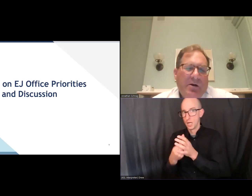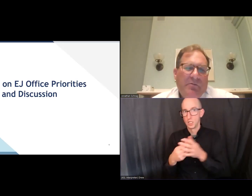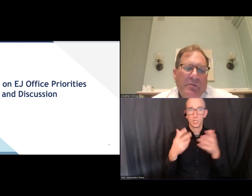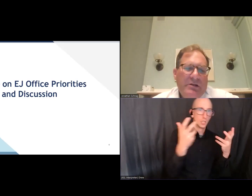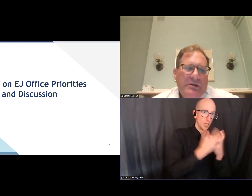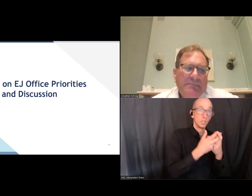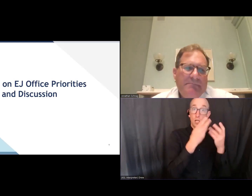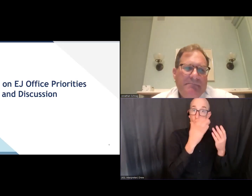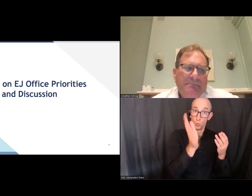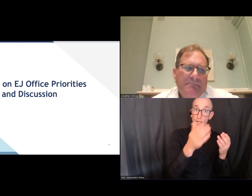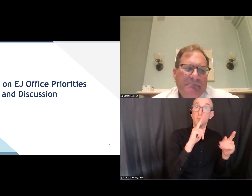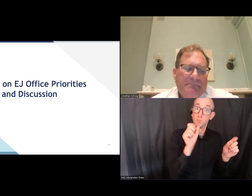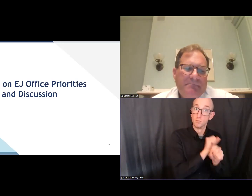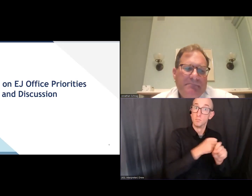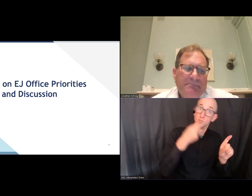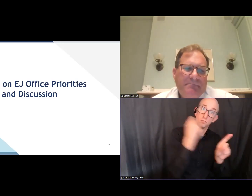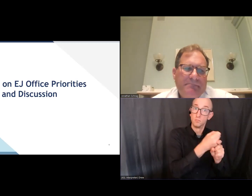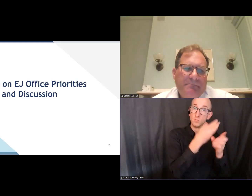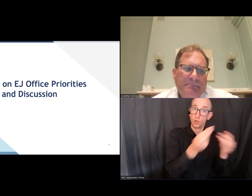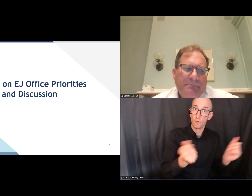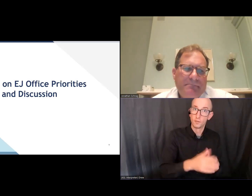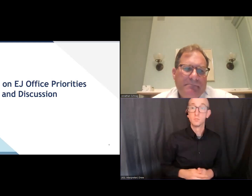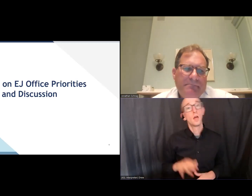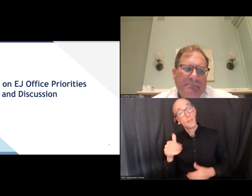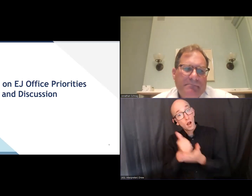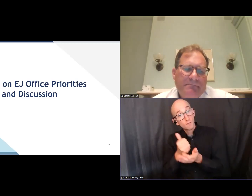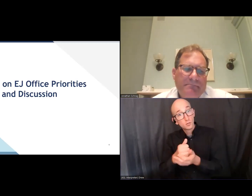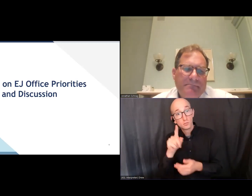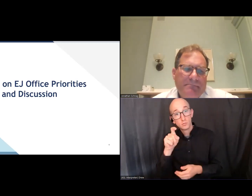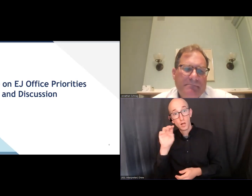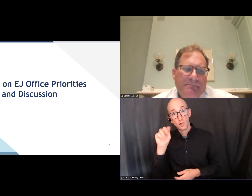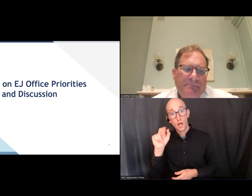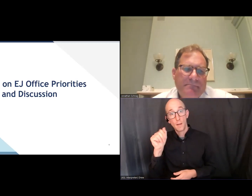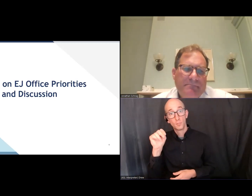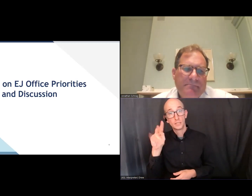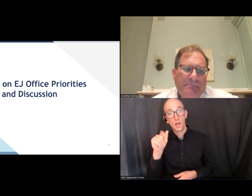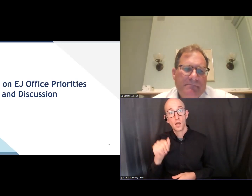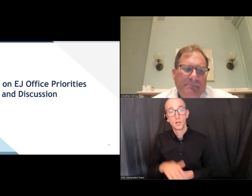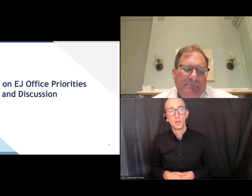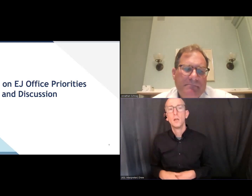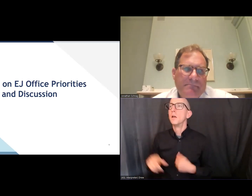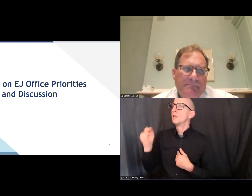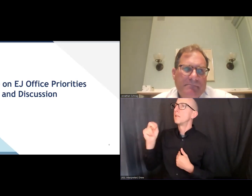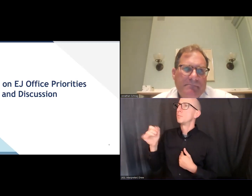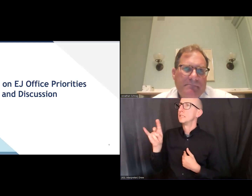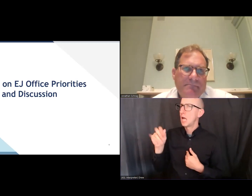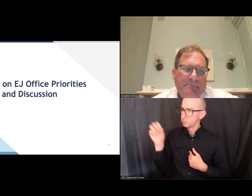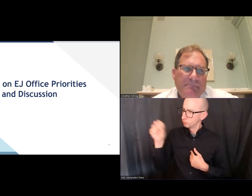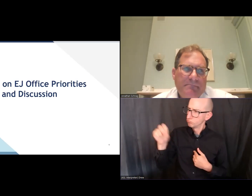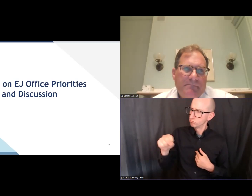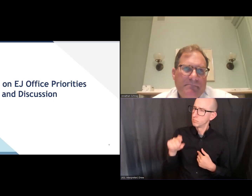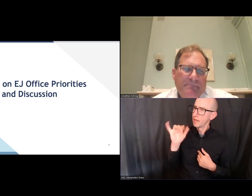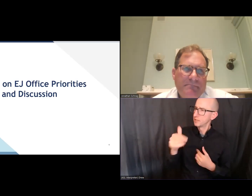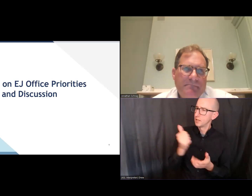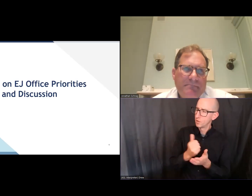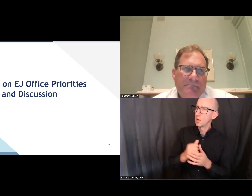Is that helpful, Namrita? It is, but I am particularly interested in thinking about things like